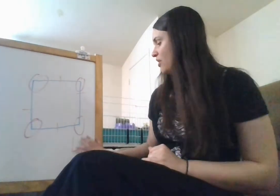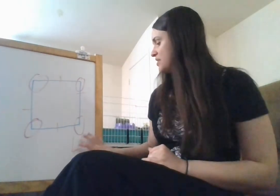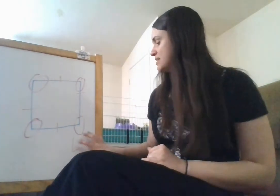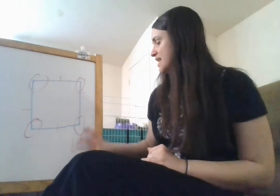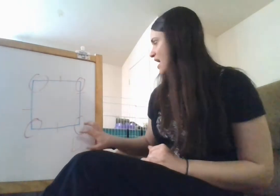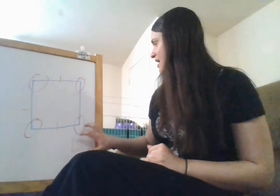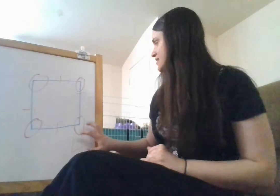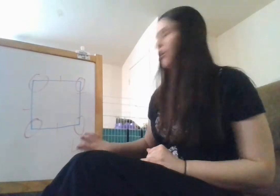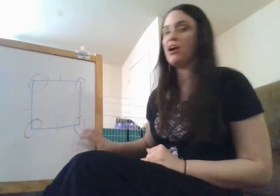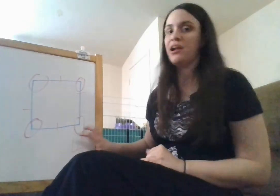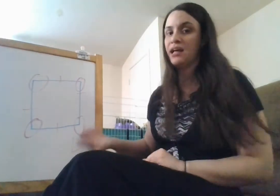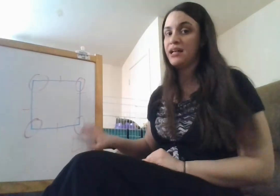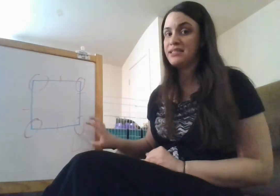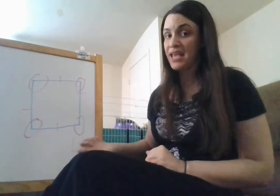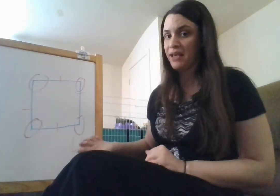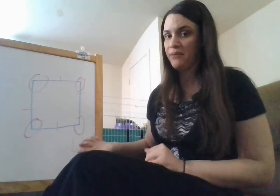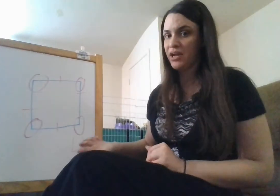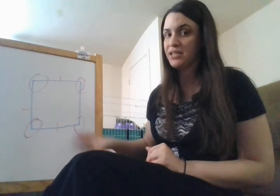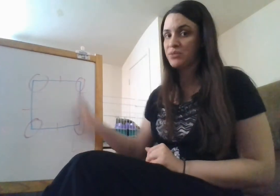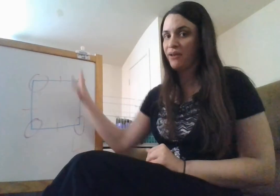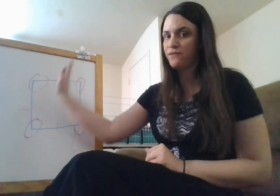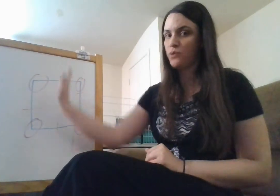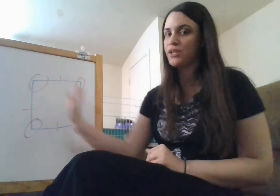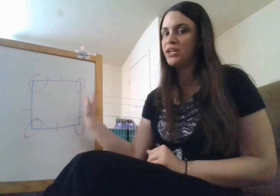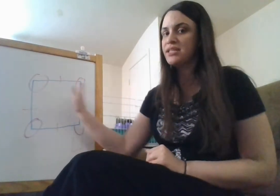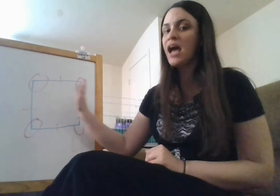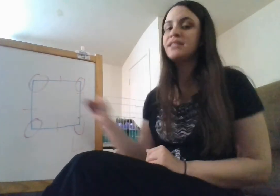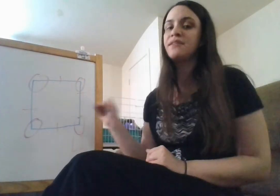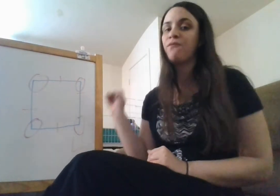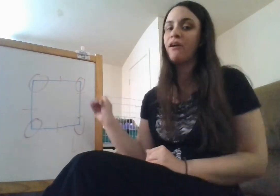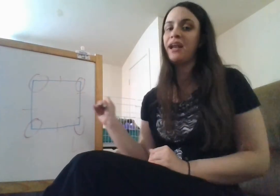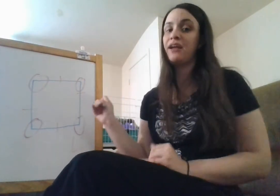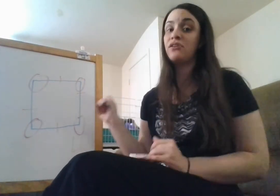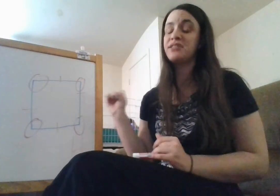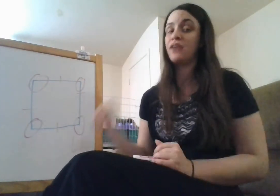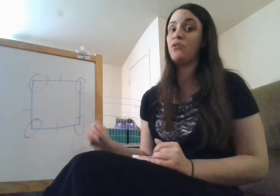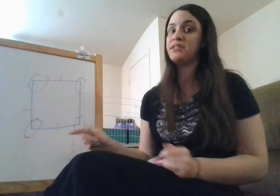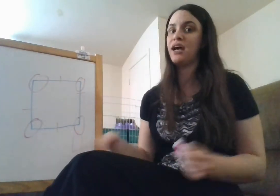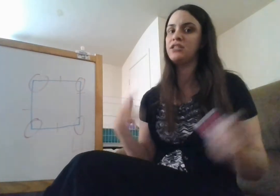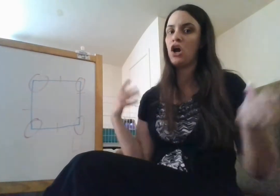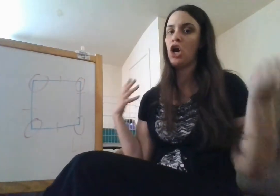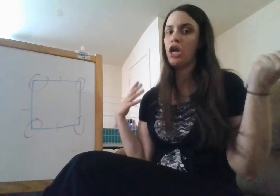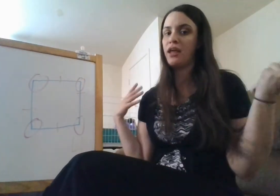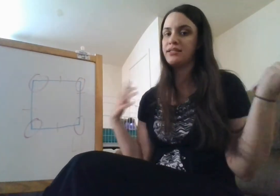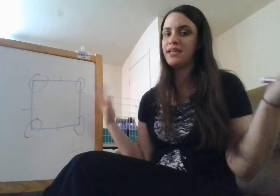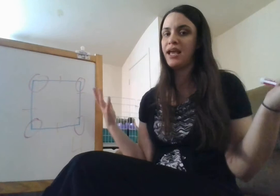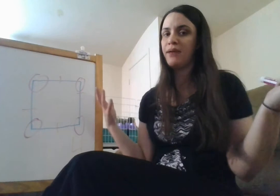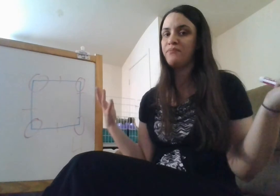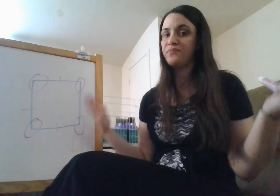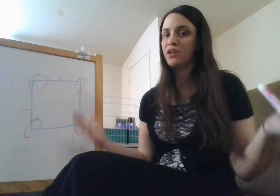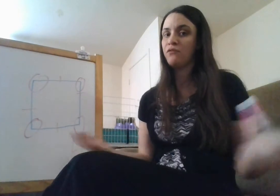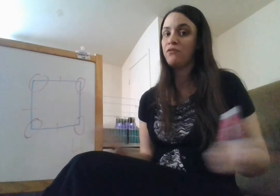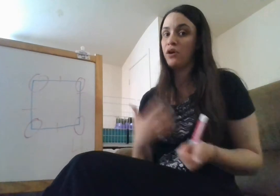the sides are the same, right? So we have 4 straight sides, 4 right angles, and all the sides are the same for